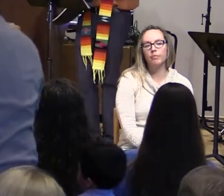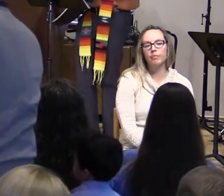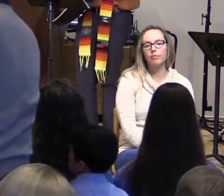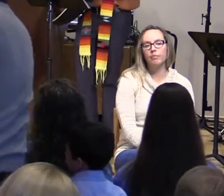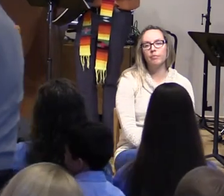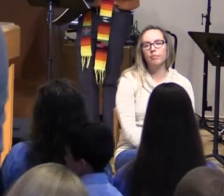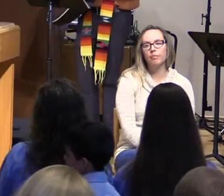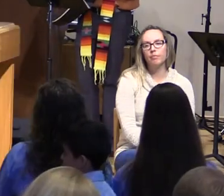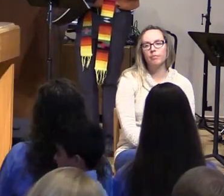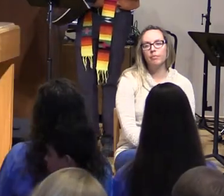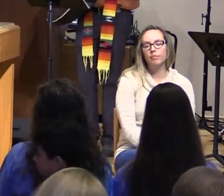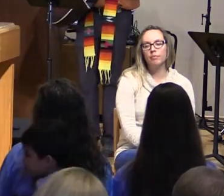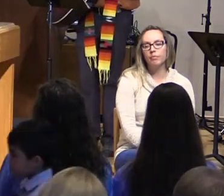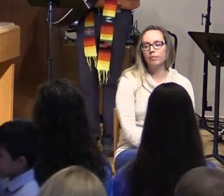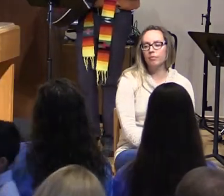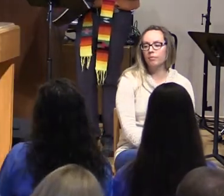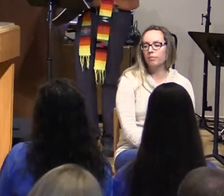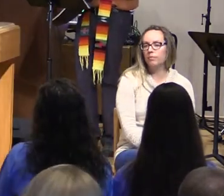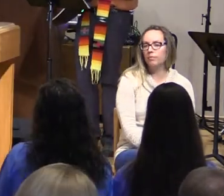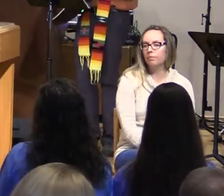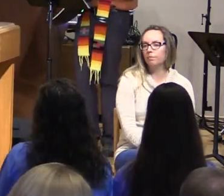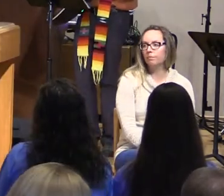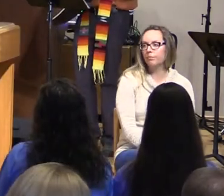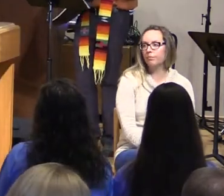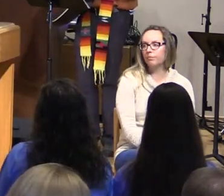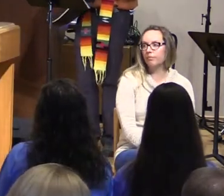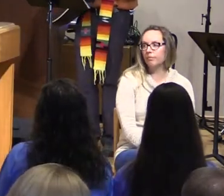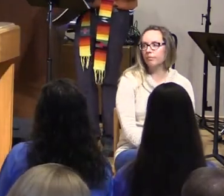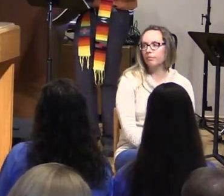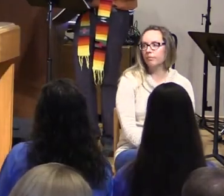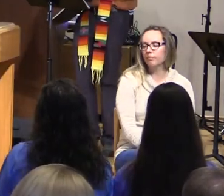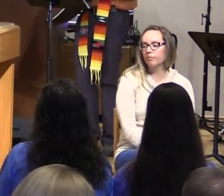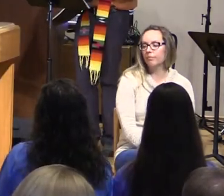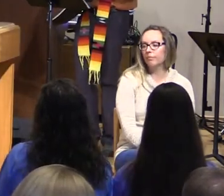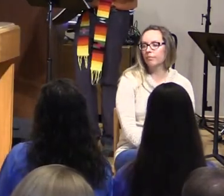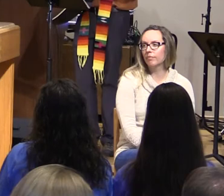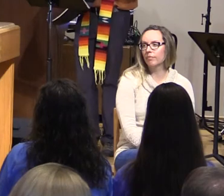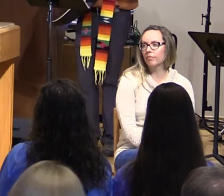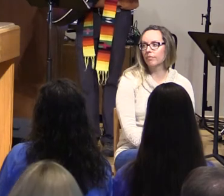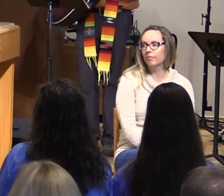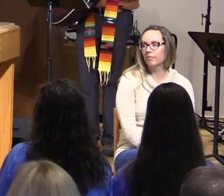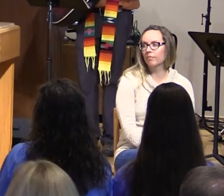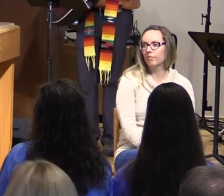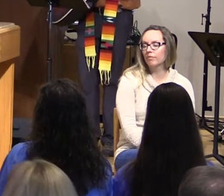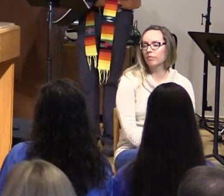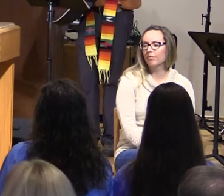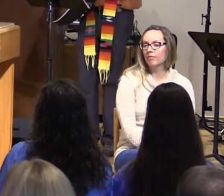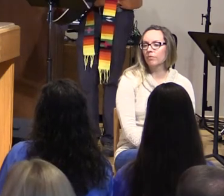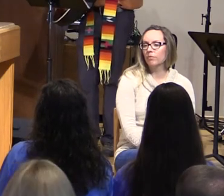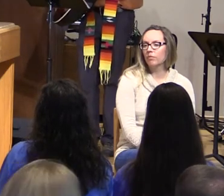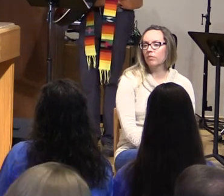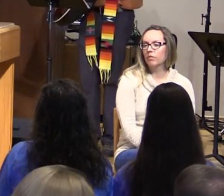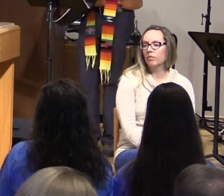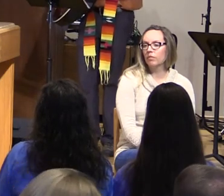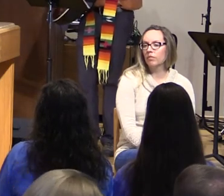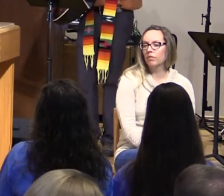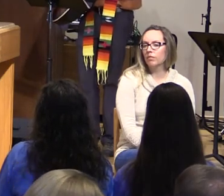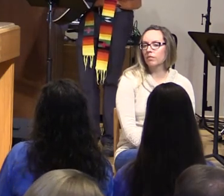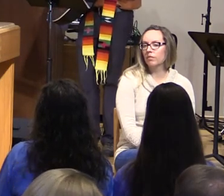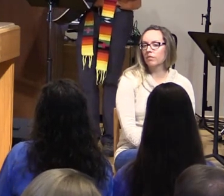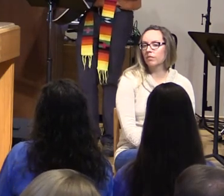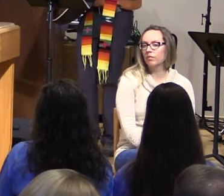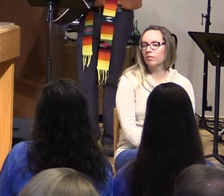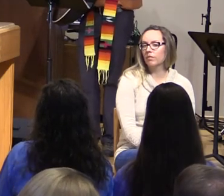It overwhelms and satisfies my soul. And I